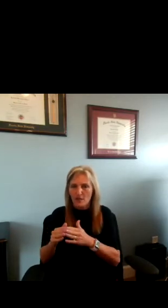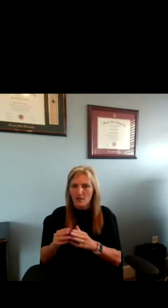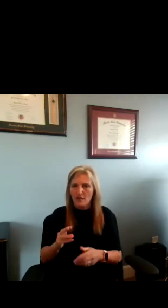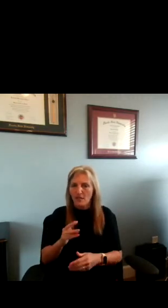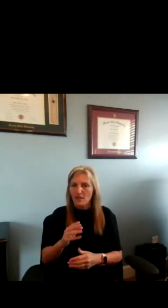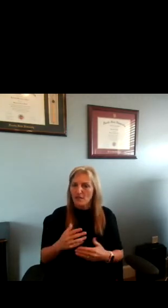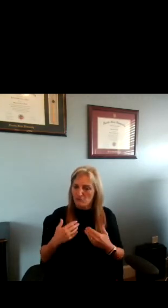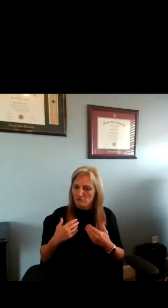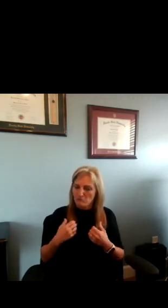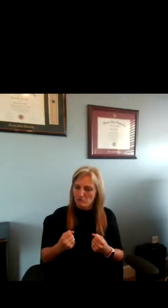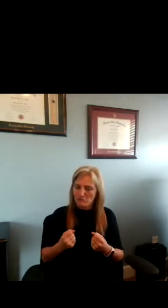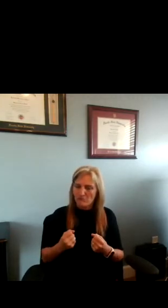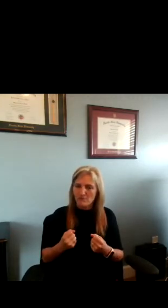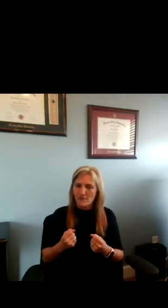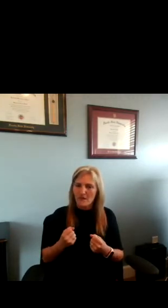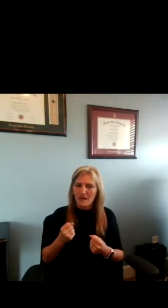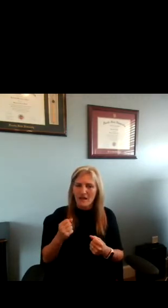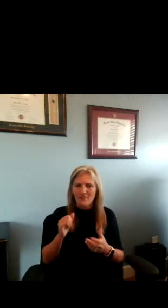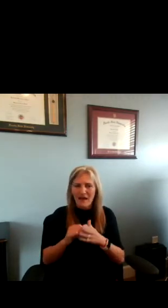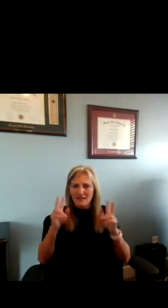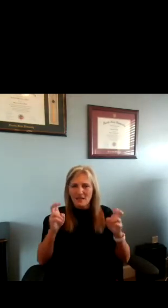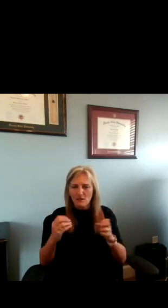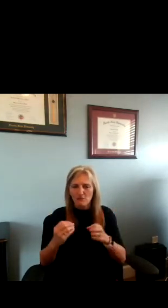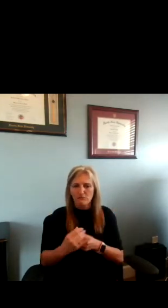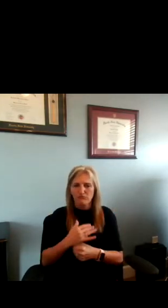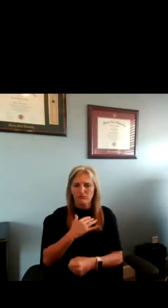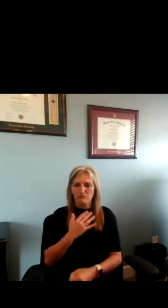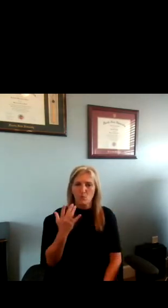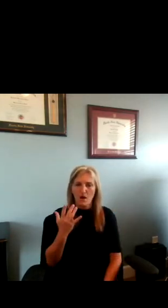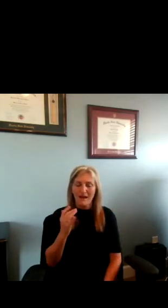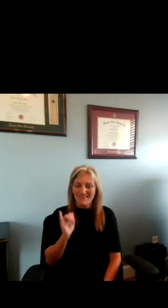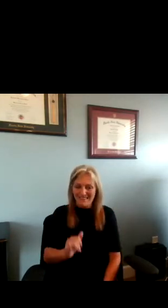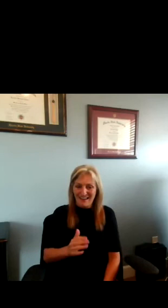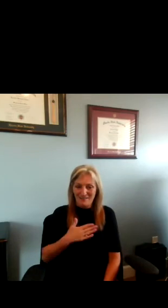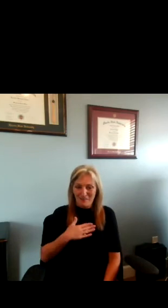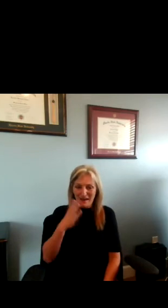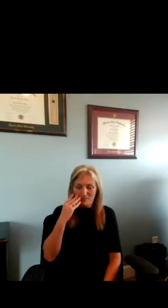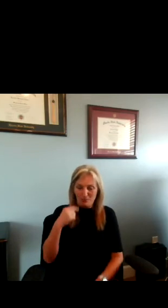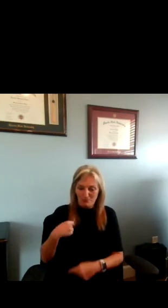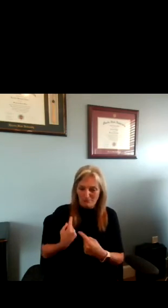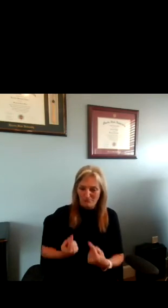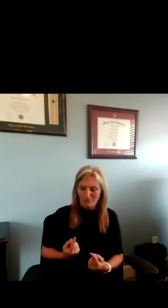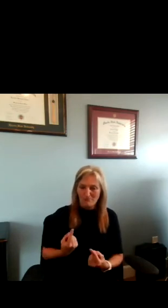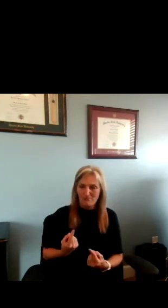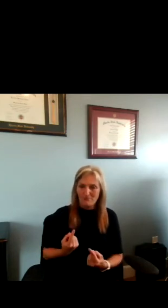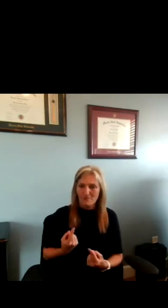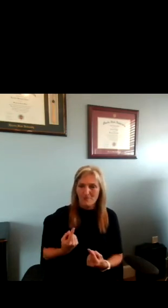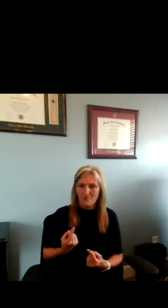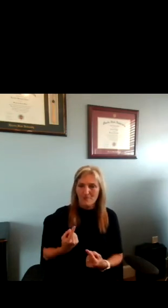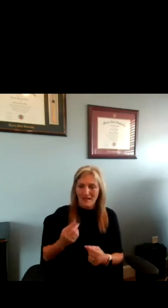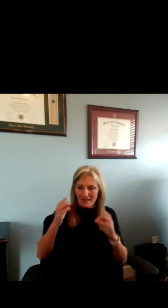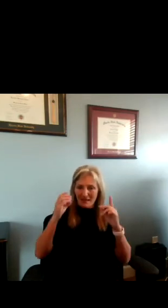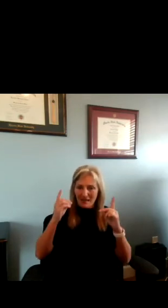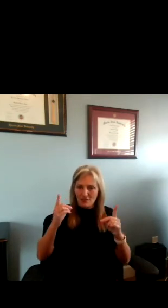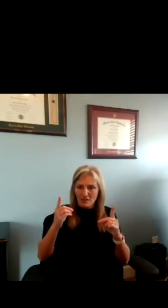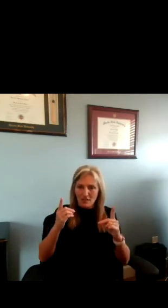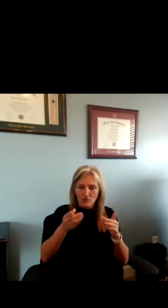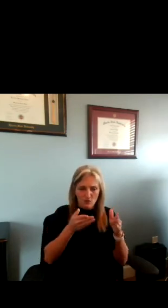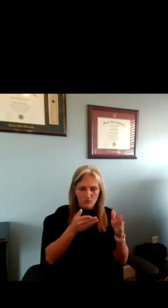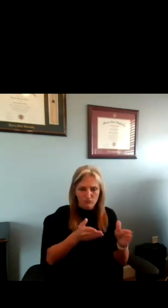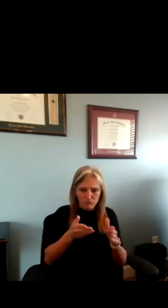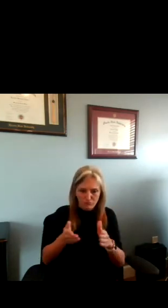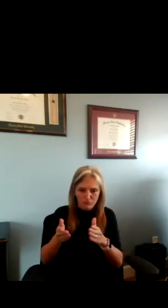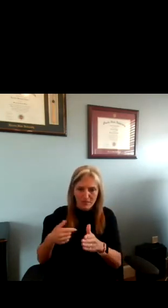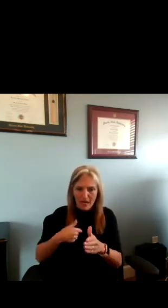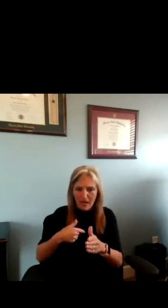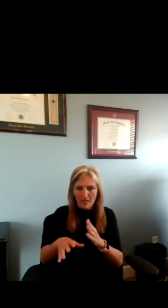me because that's what my experience has been, that the educational pathways that I've